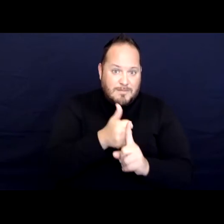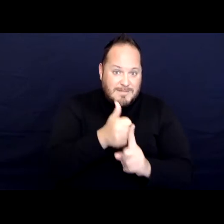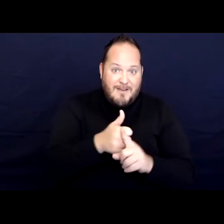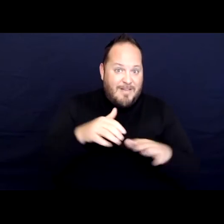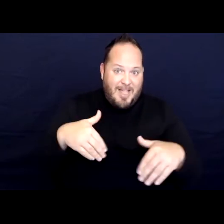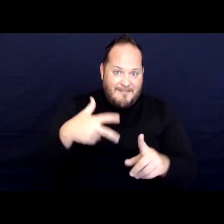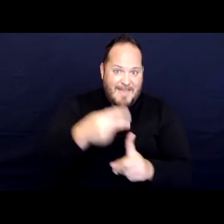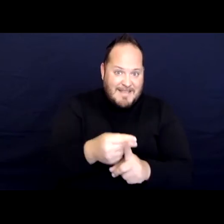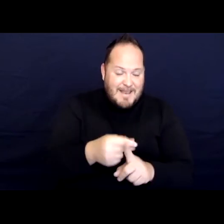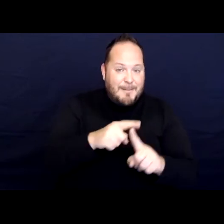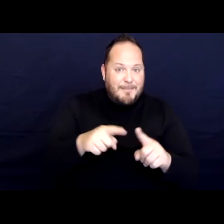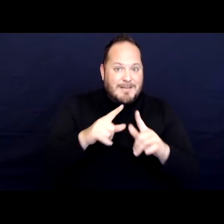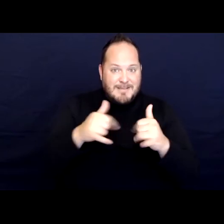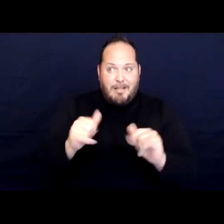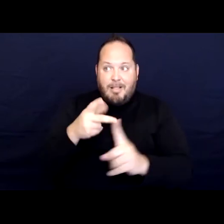unvaccinated.